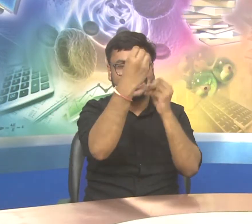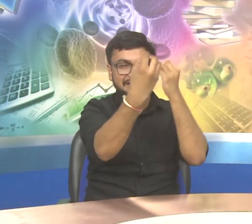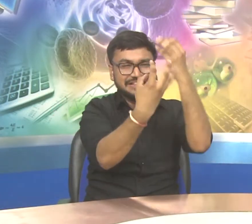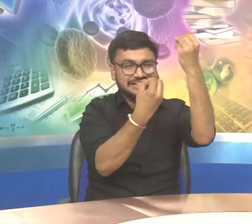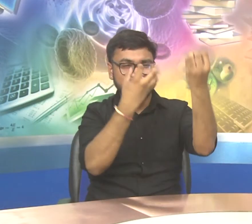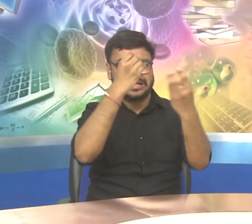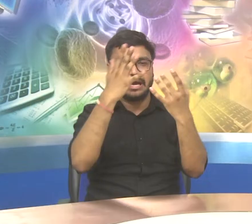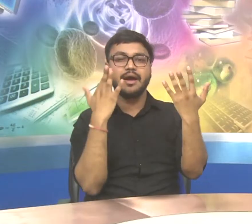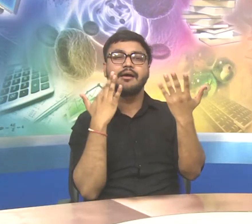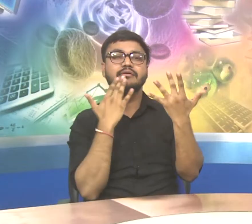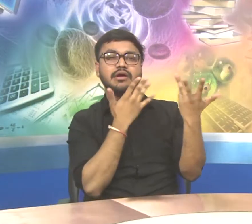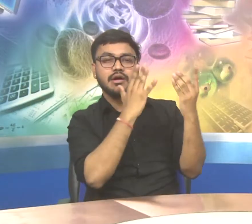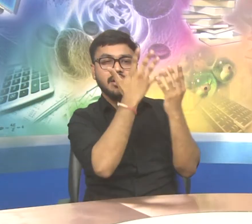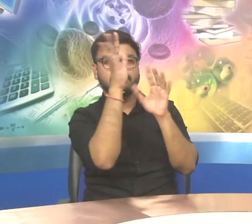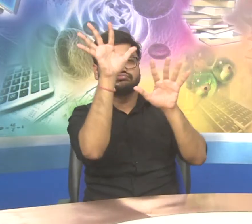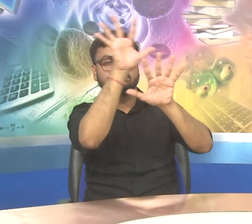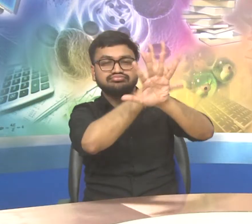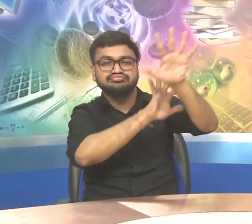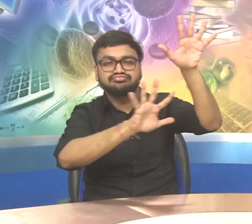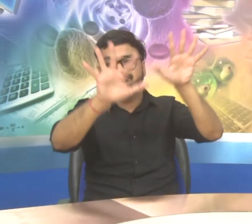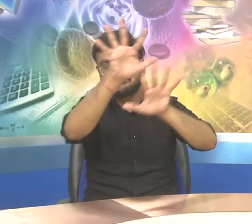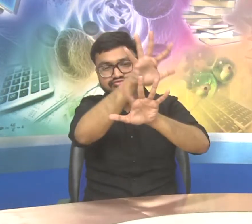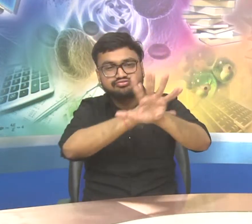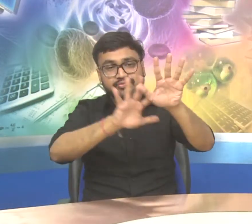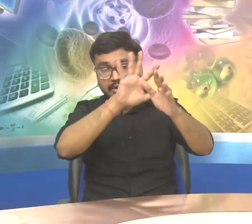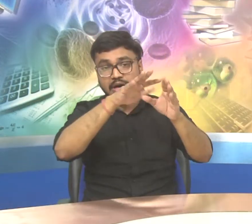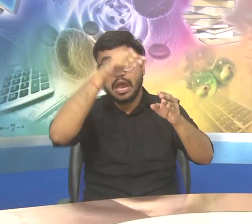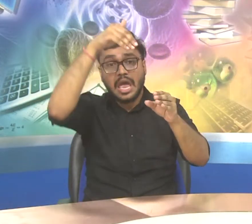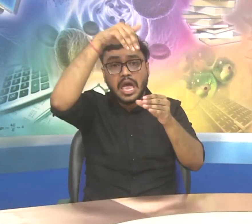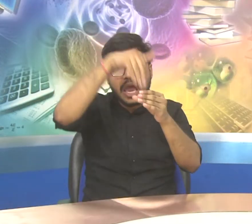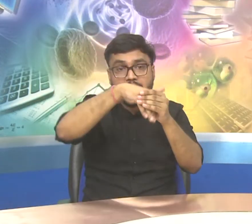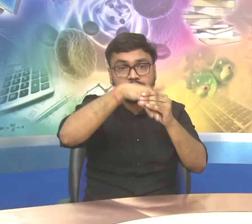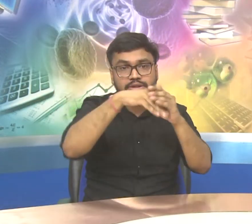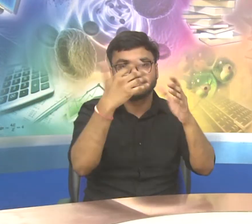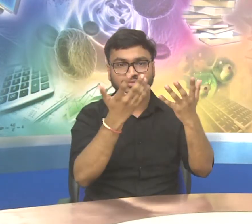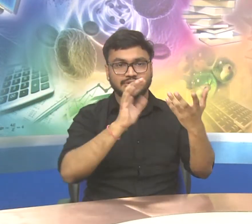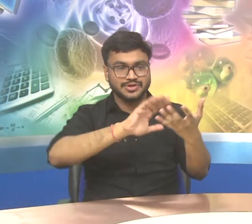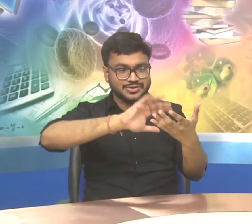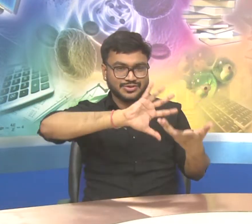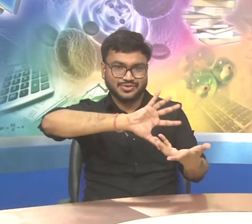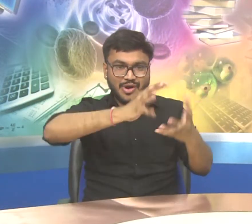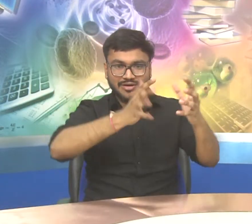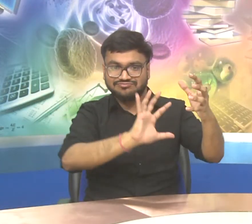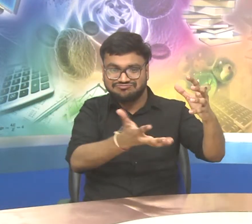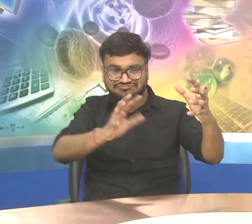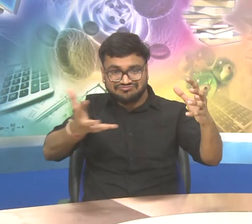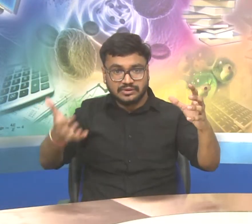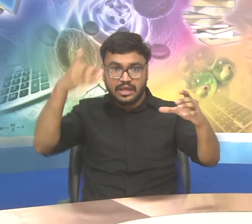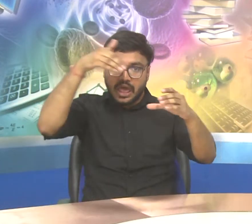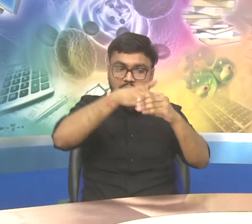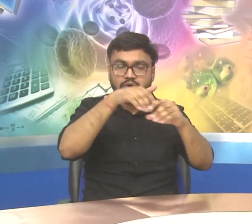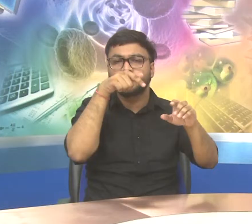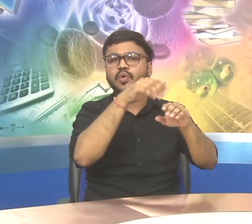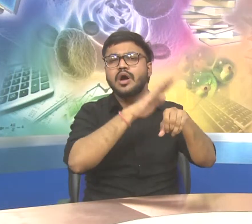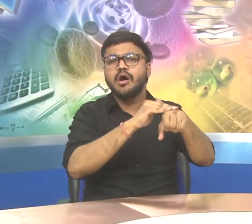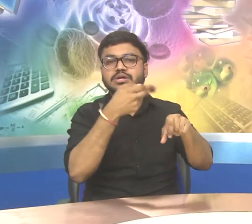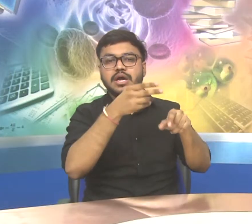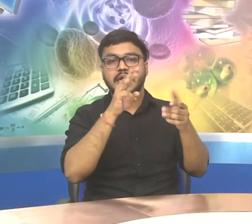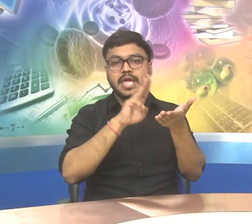our naked eye. It contains billions of galaxies, and one of them is the Milky